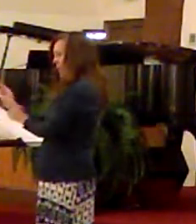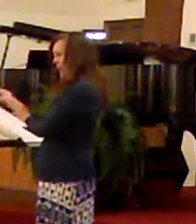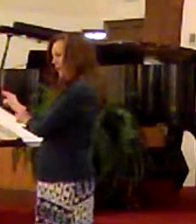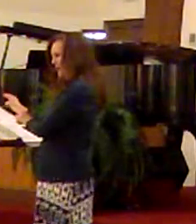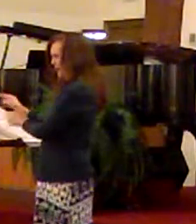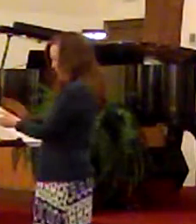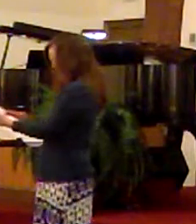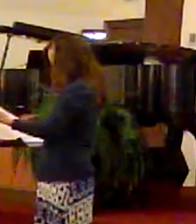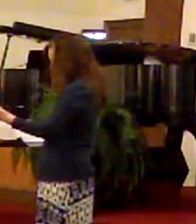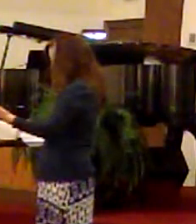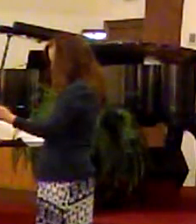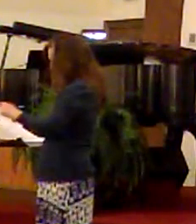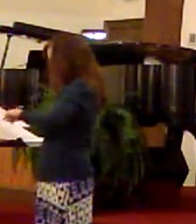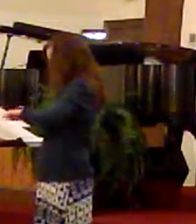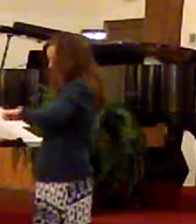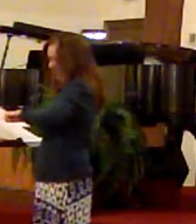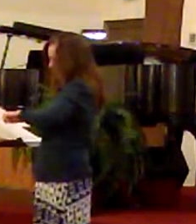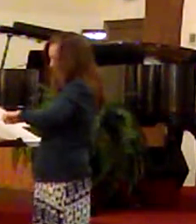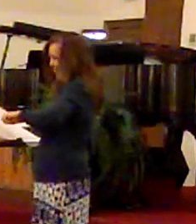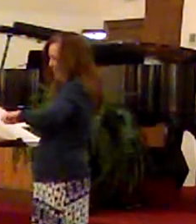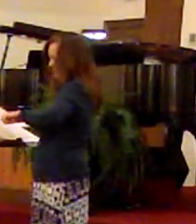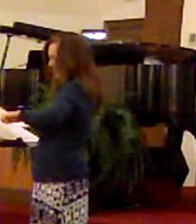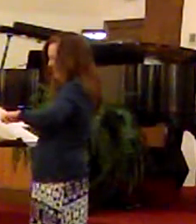Don't rush your Bible study.